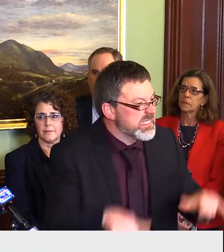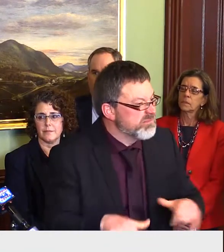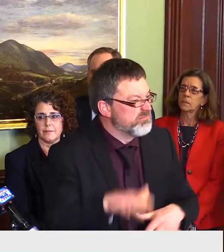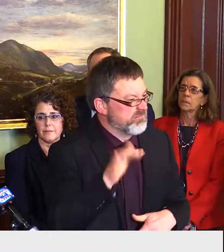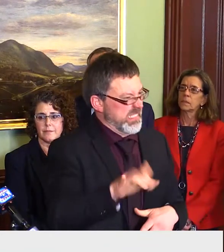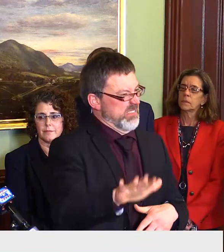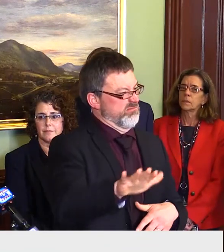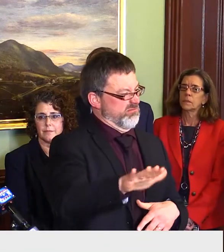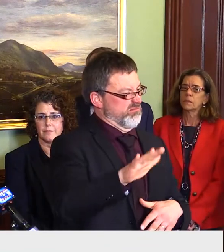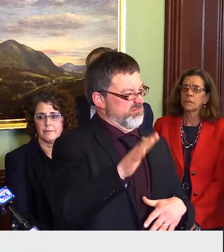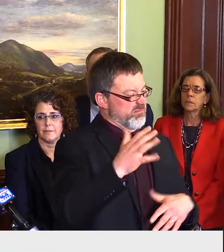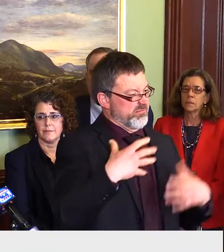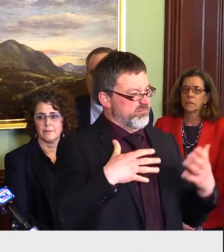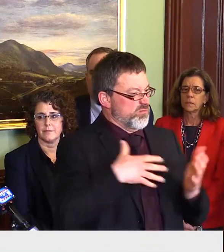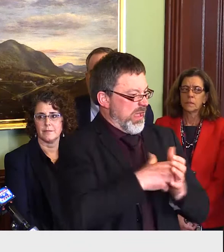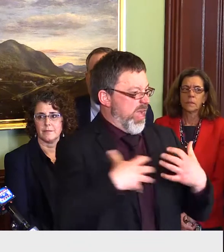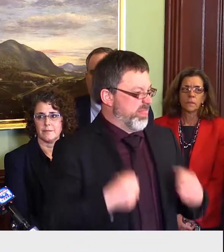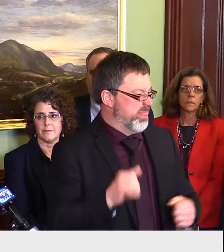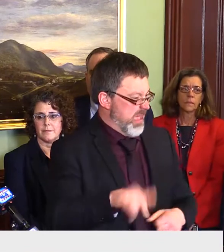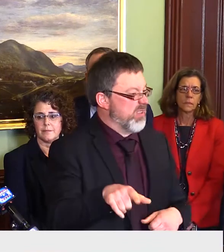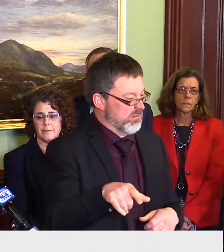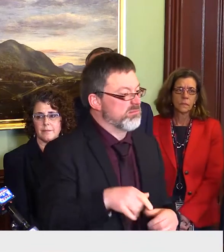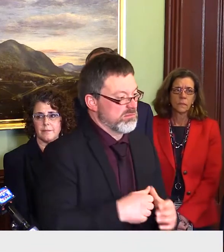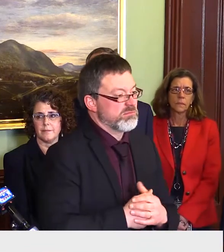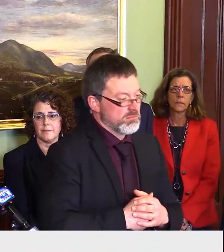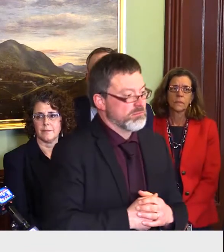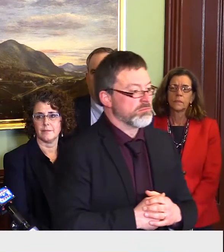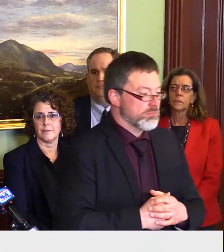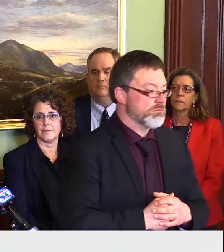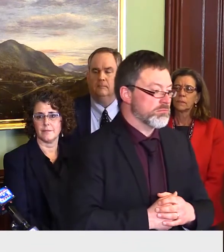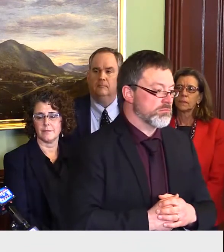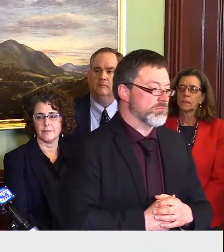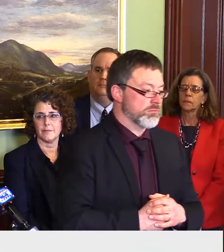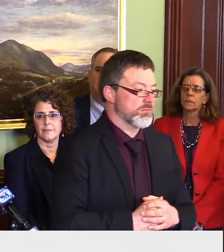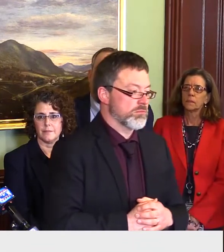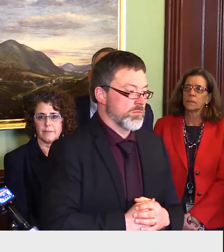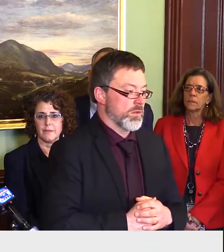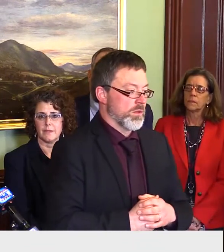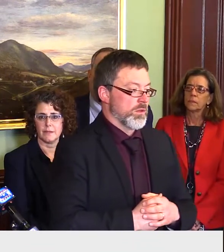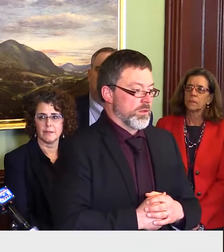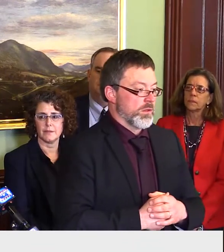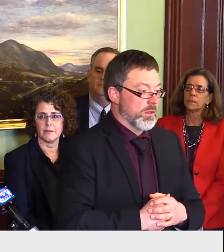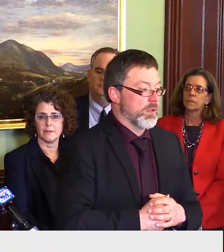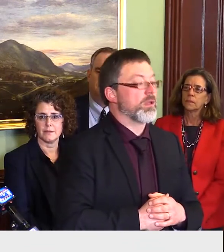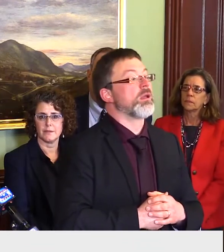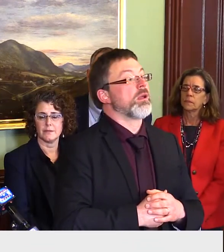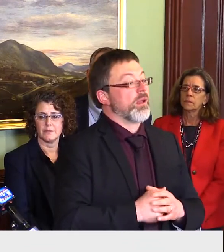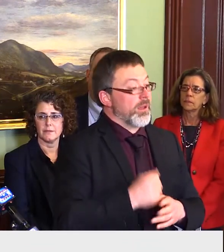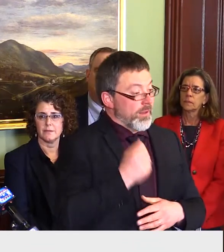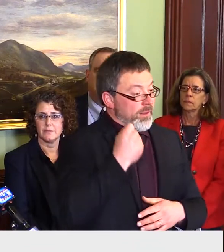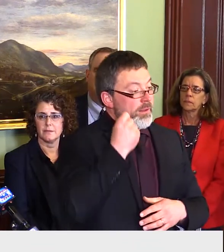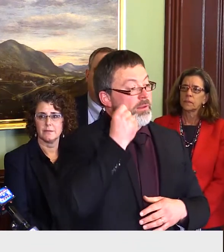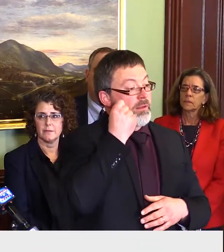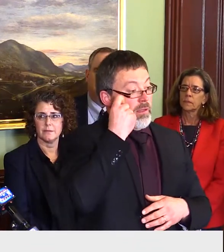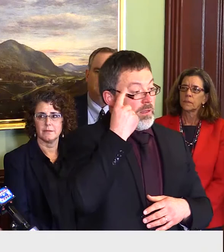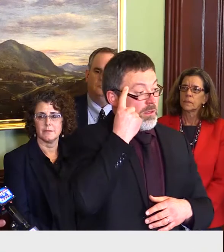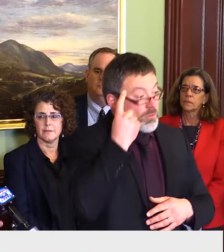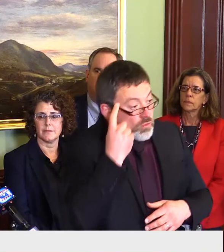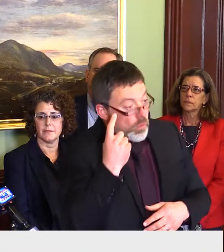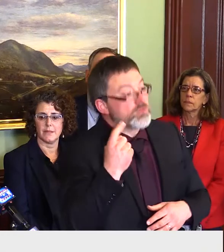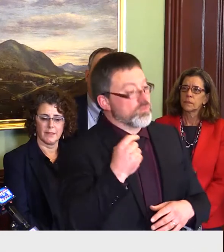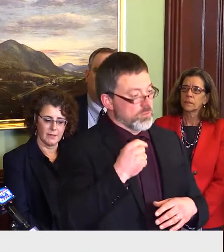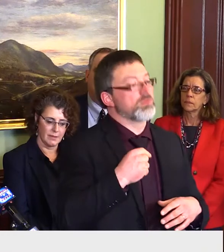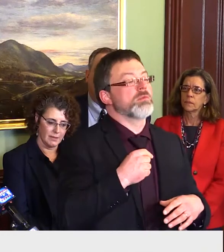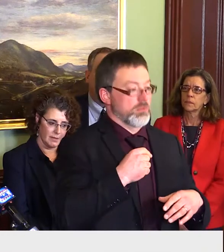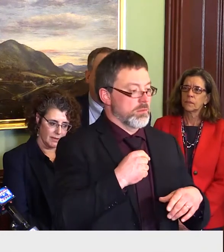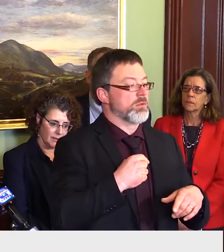the strategy the governor has outlined is so directed to protecting our most vulnerable populations. We also know